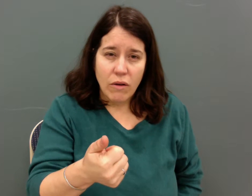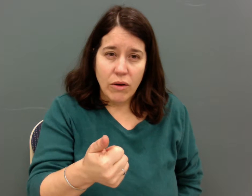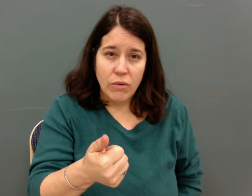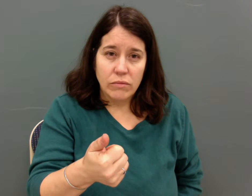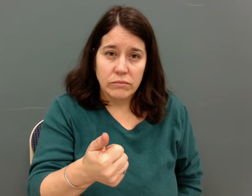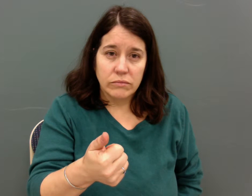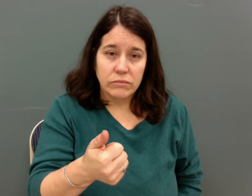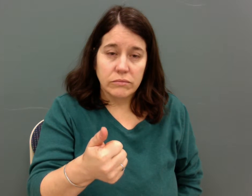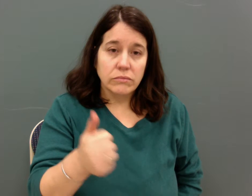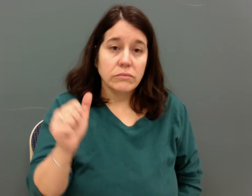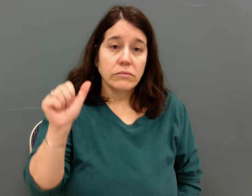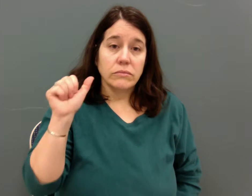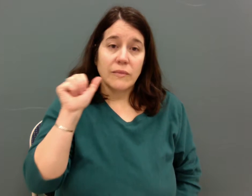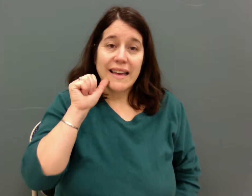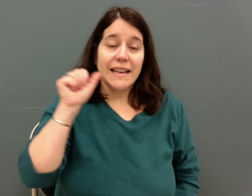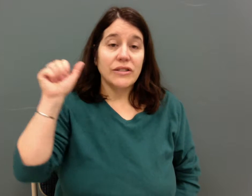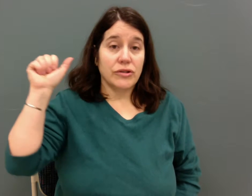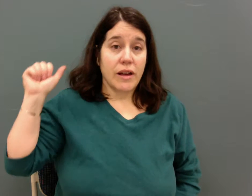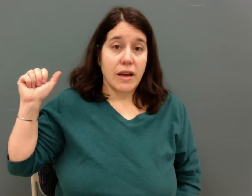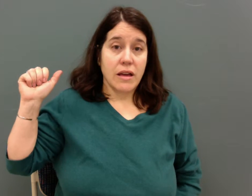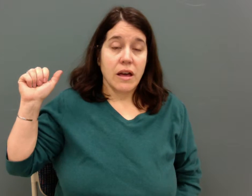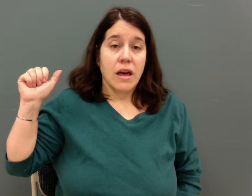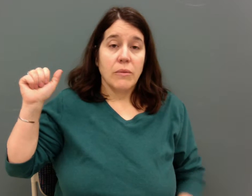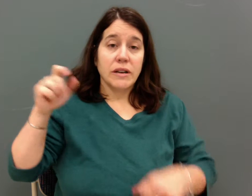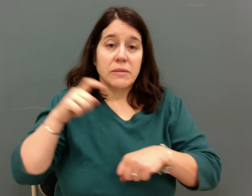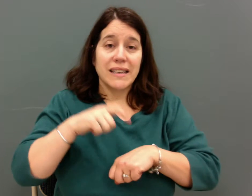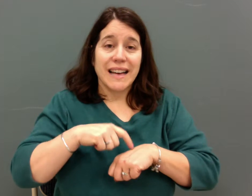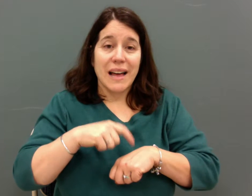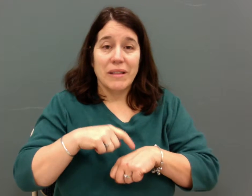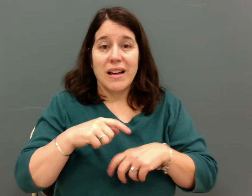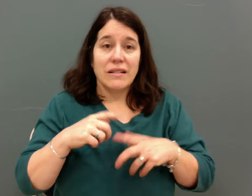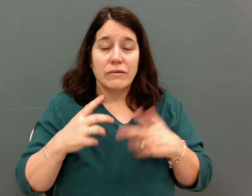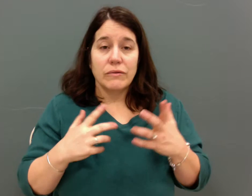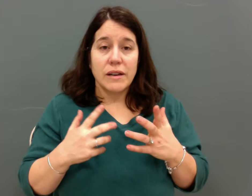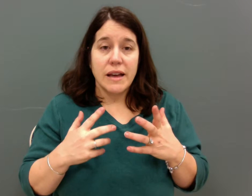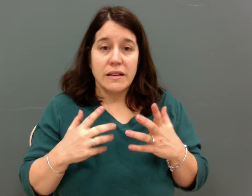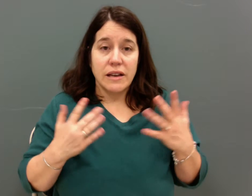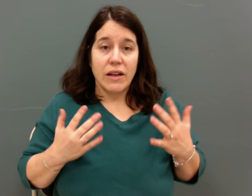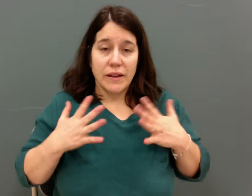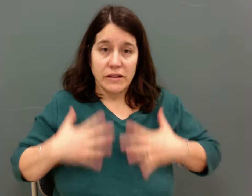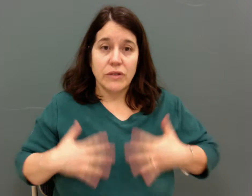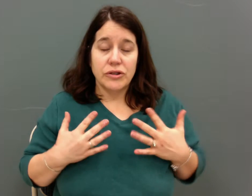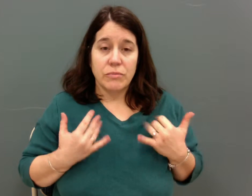tomorrow, and yesterday. And we talked about the timeline in ASL, how things close to your body